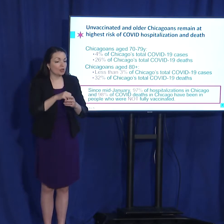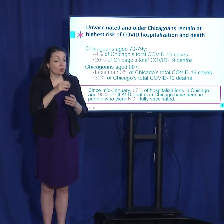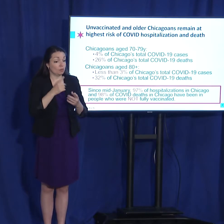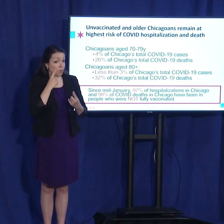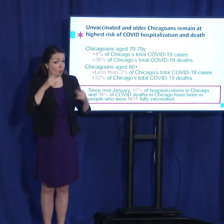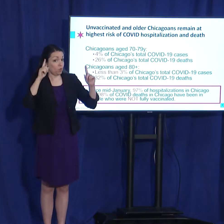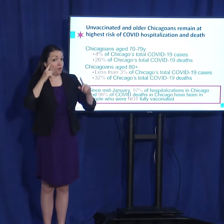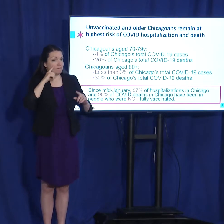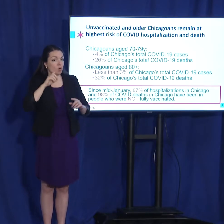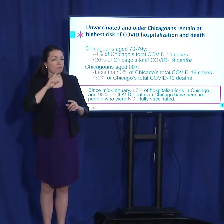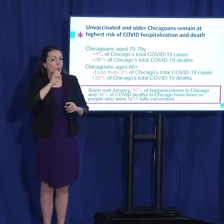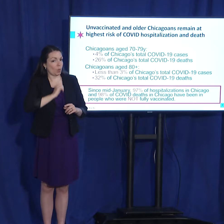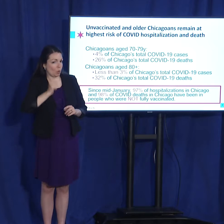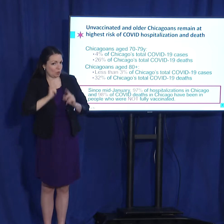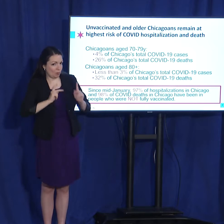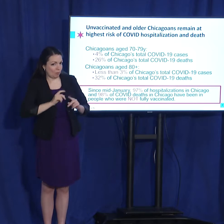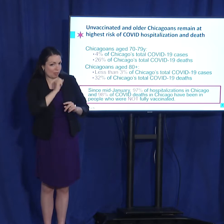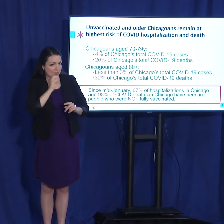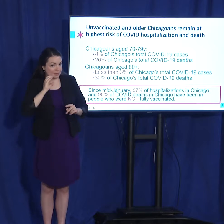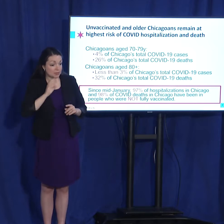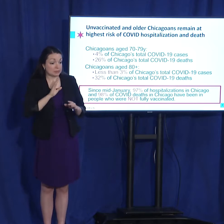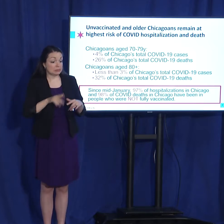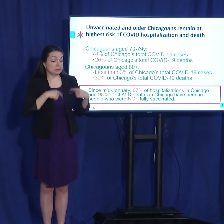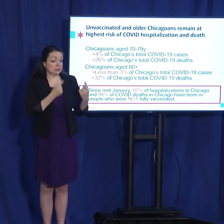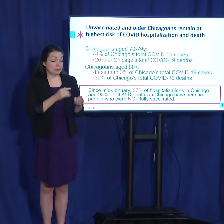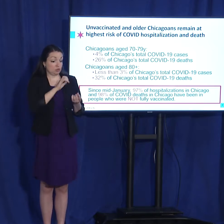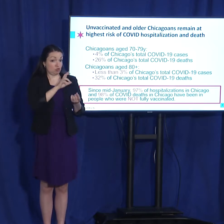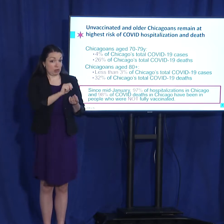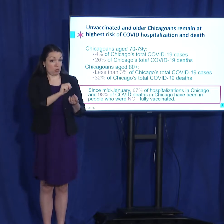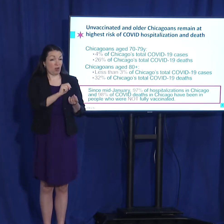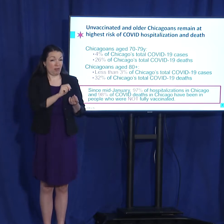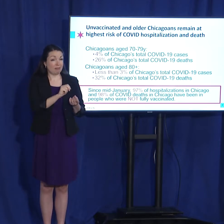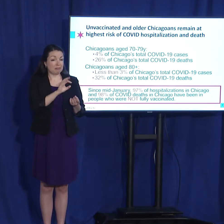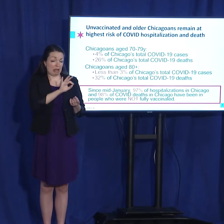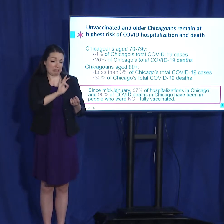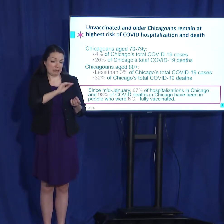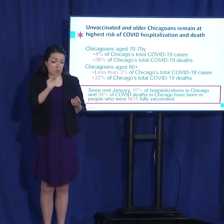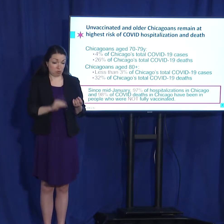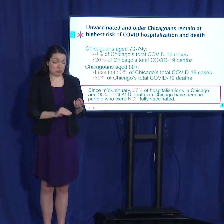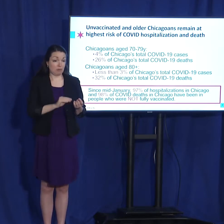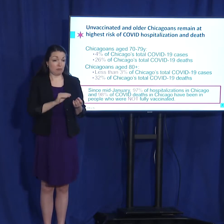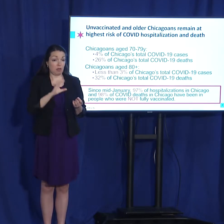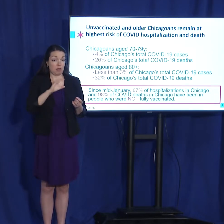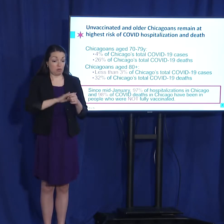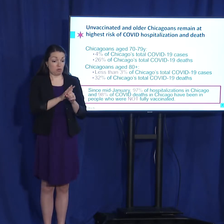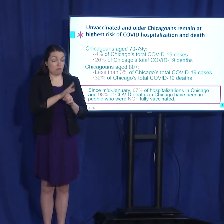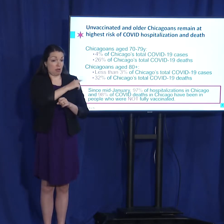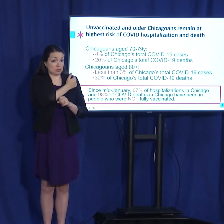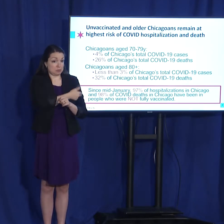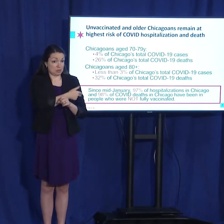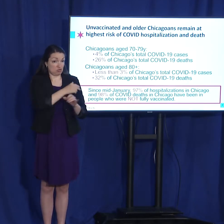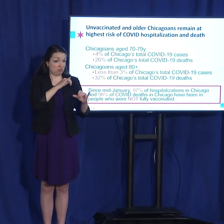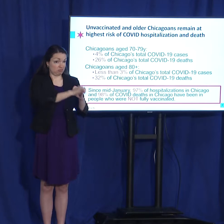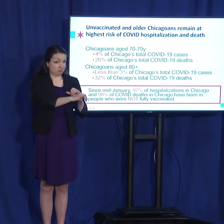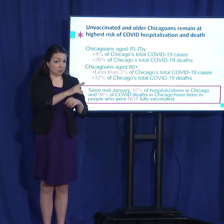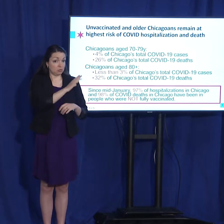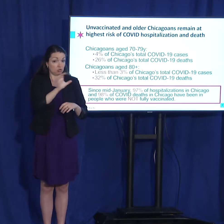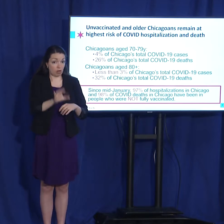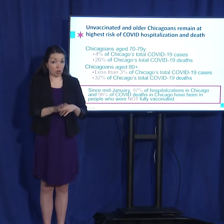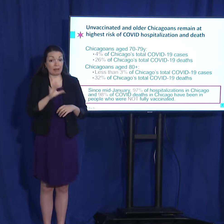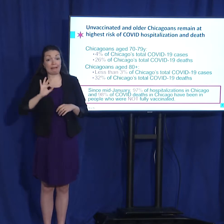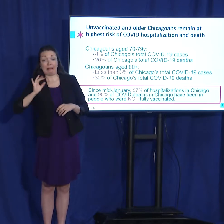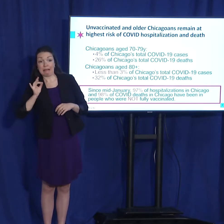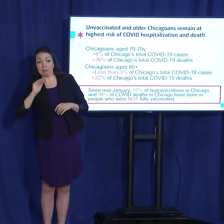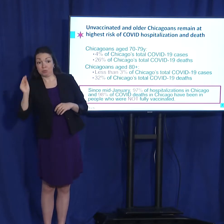people. Since mid-January, 97% of the COVID hospitalizations in Chicago and 98%